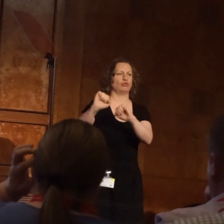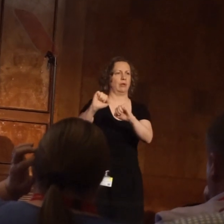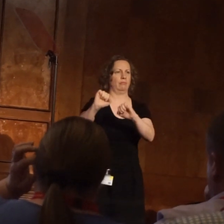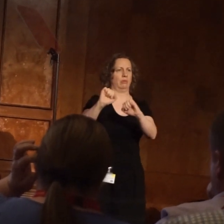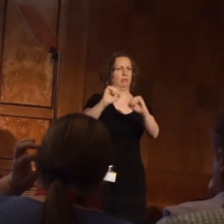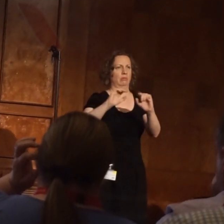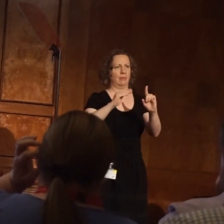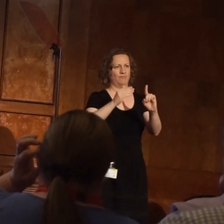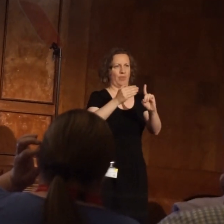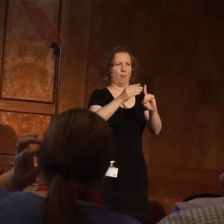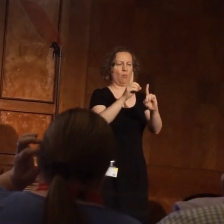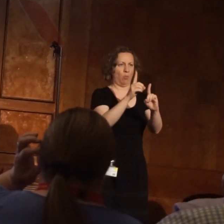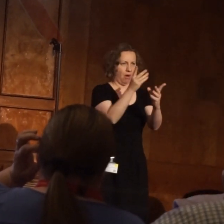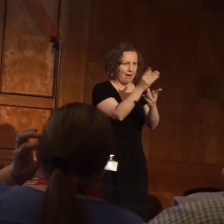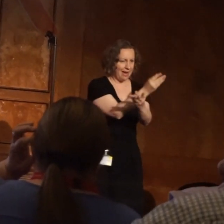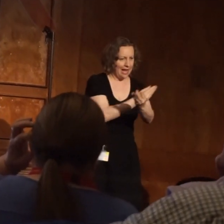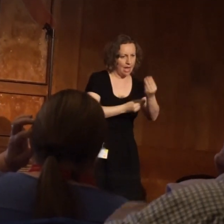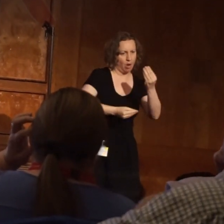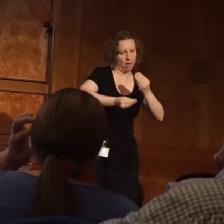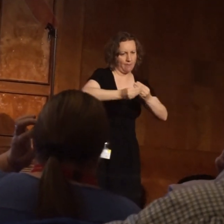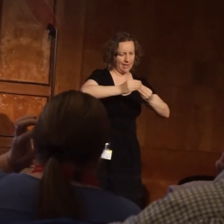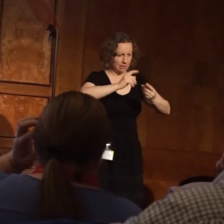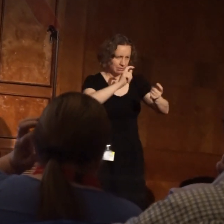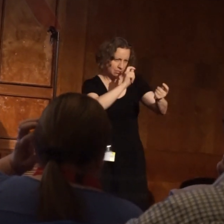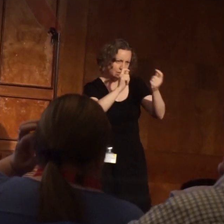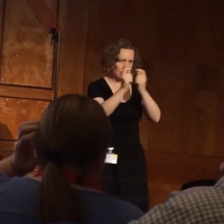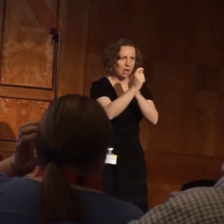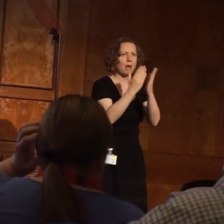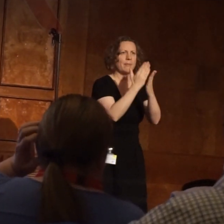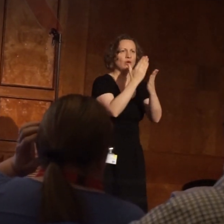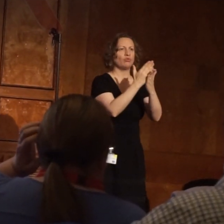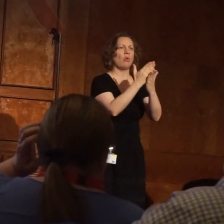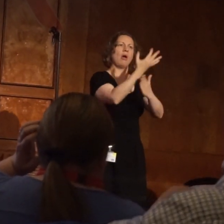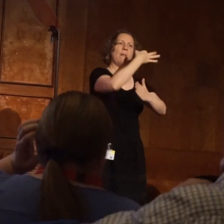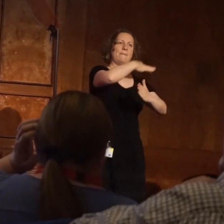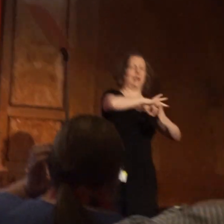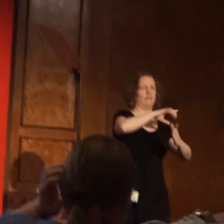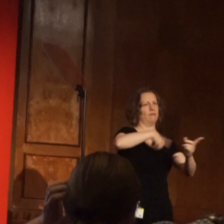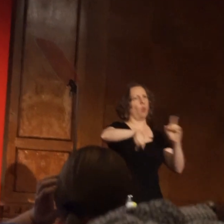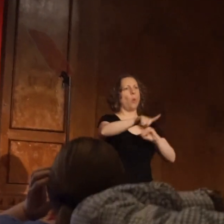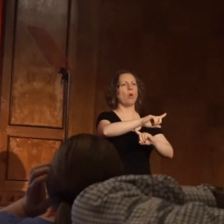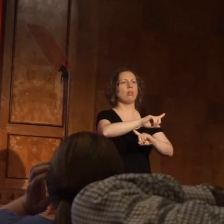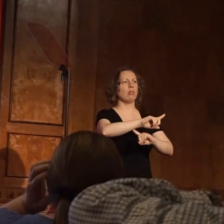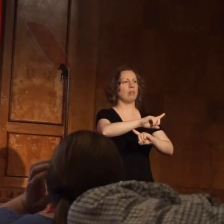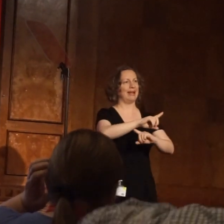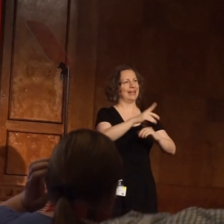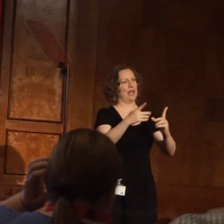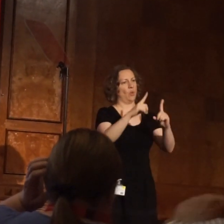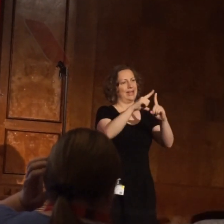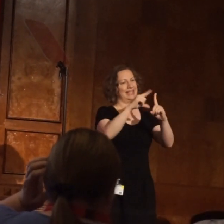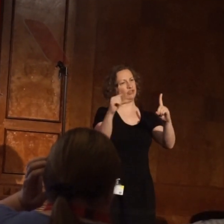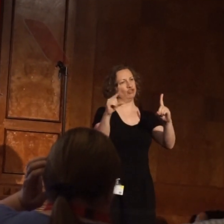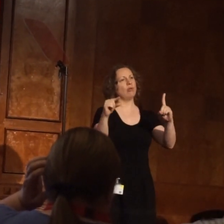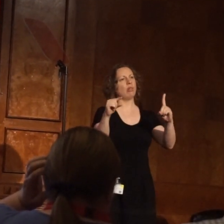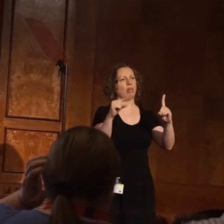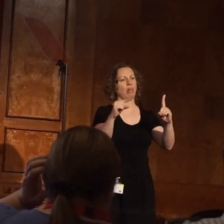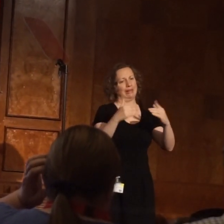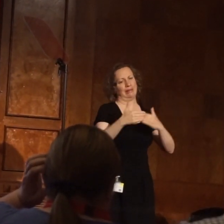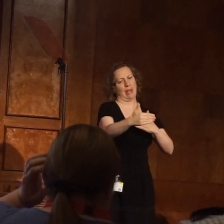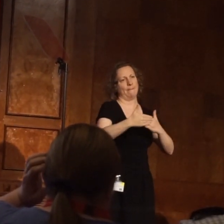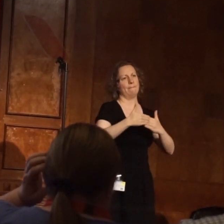benefit everybody in the digital age. The report suggests we should support